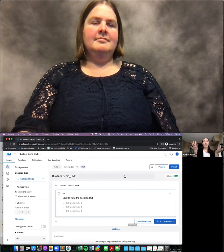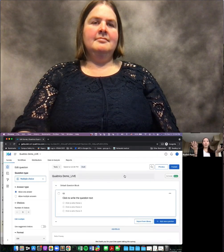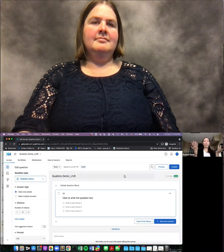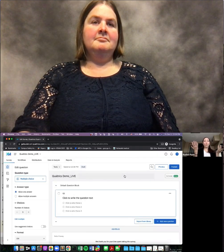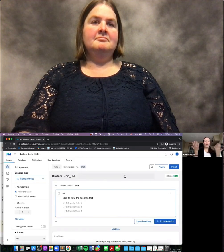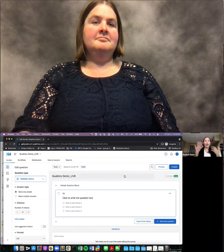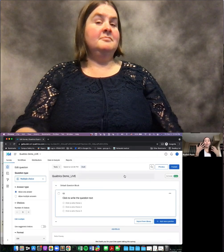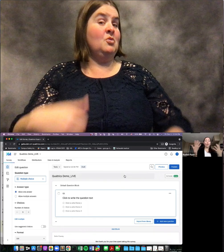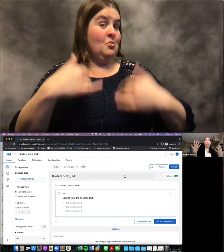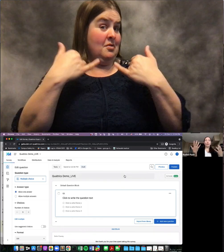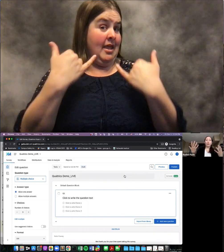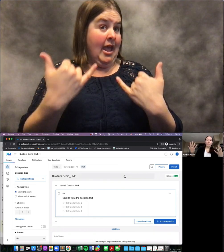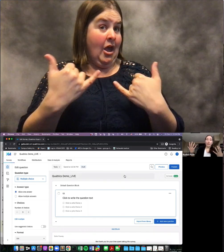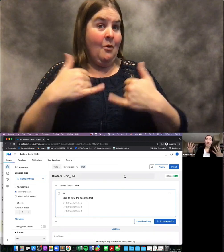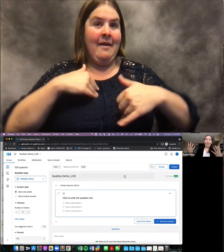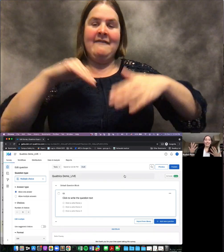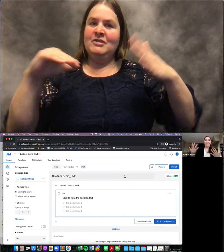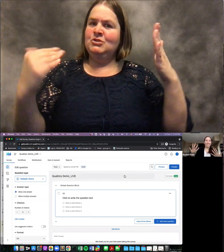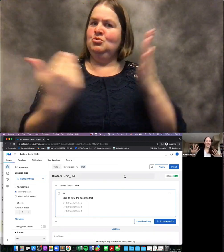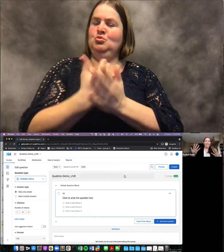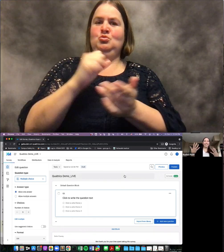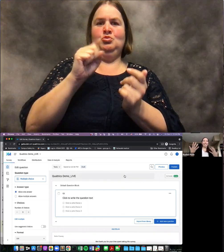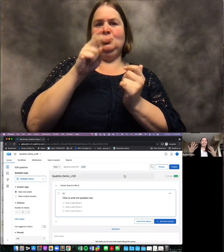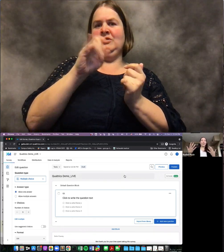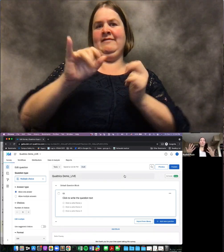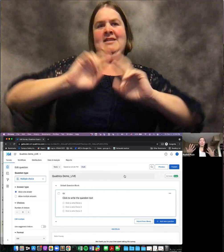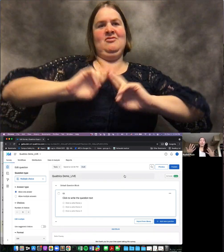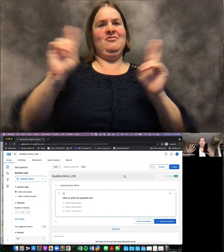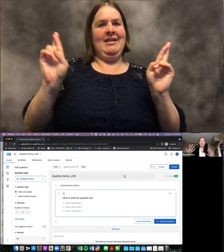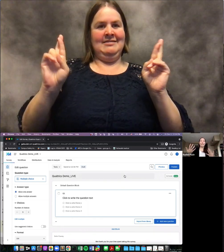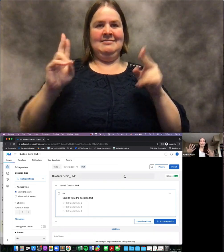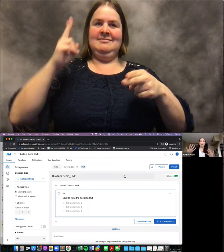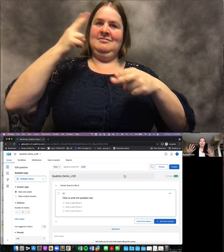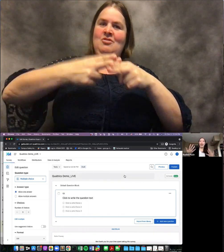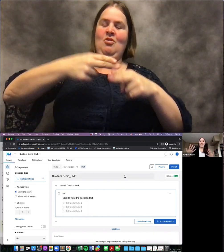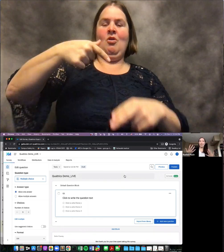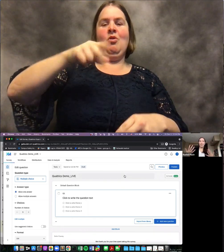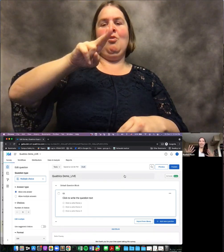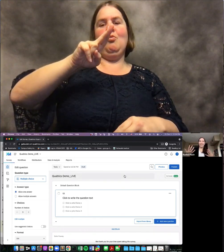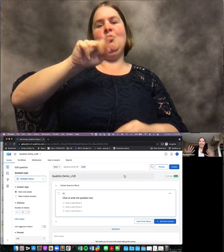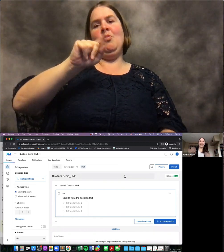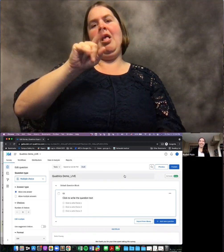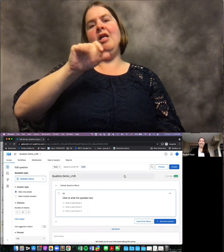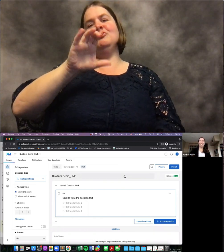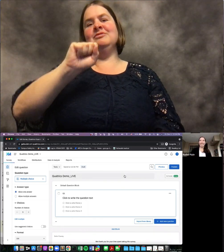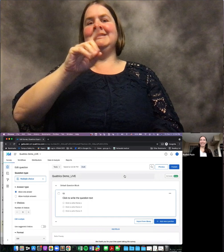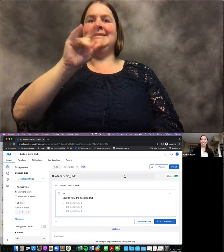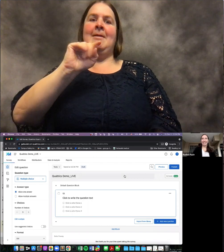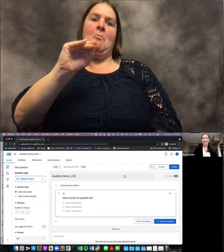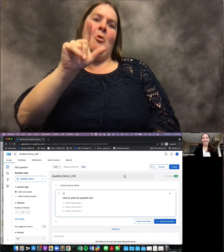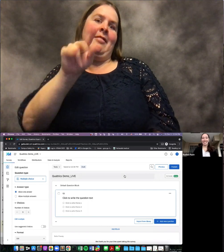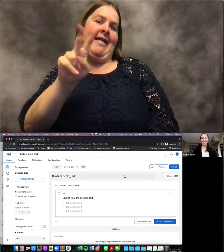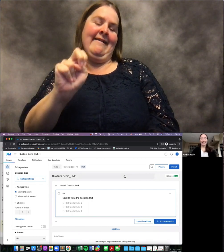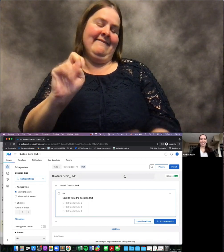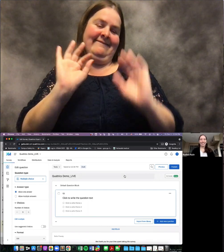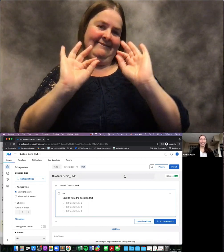So now we have a brand new survey called Qualtrics Demo Live.